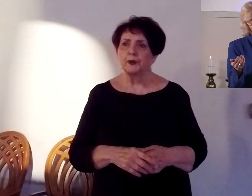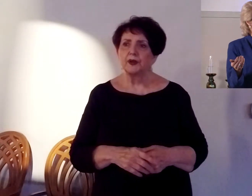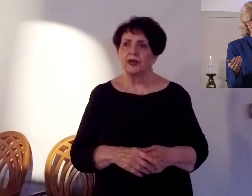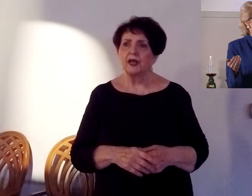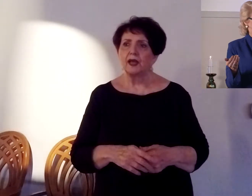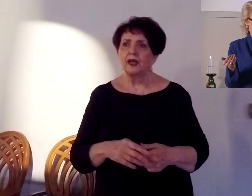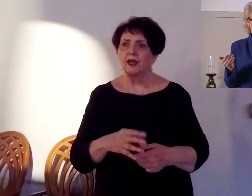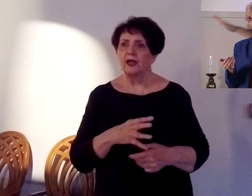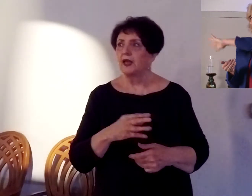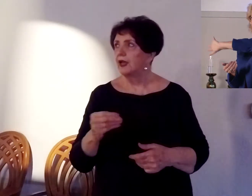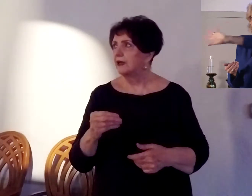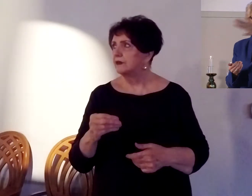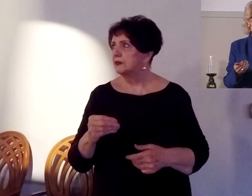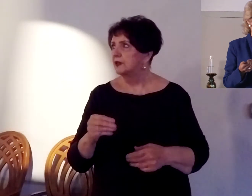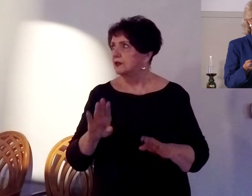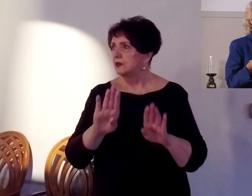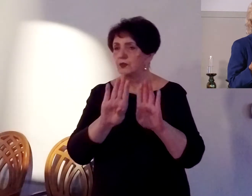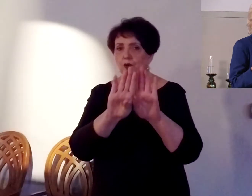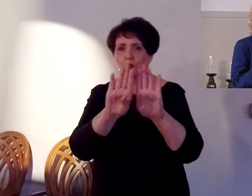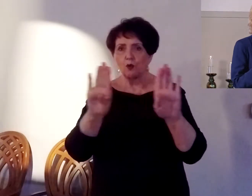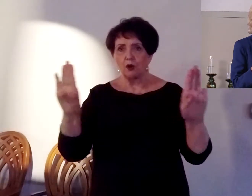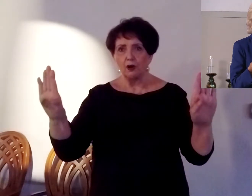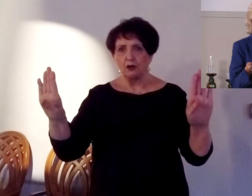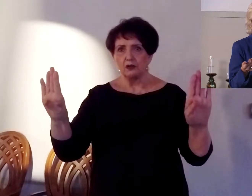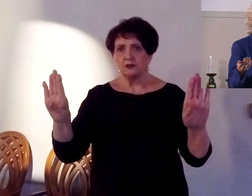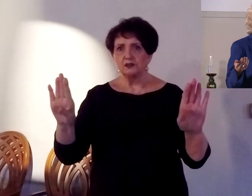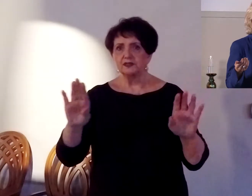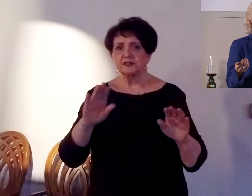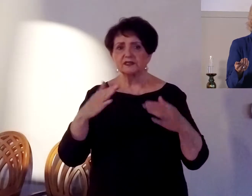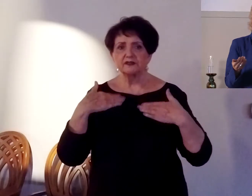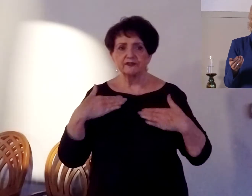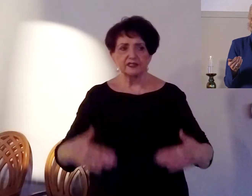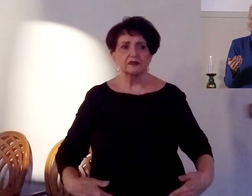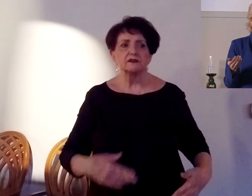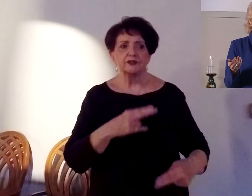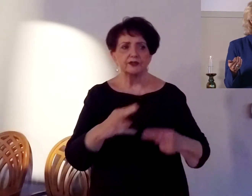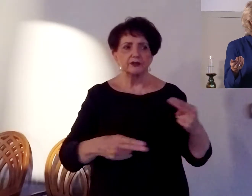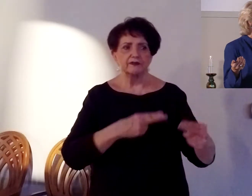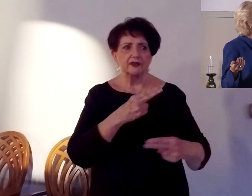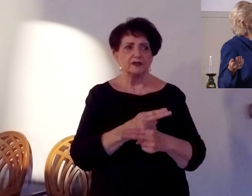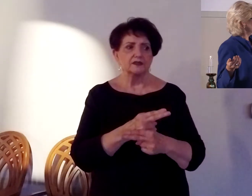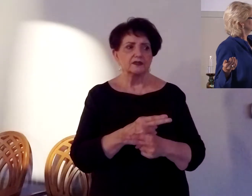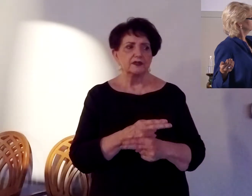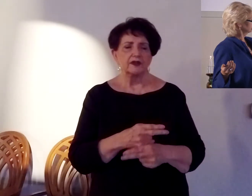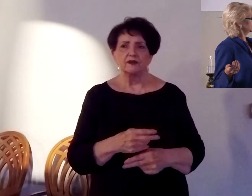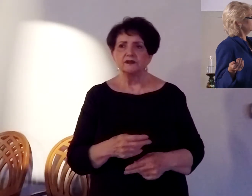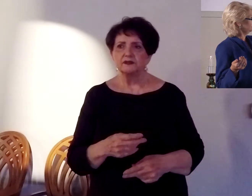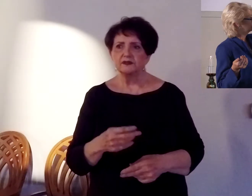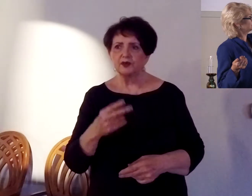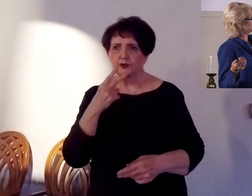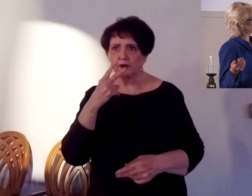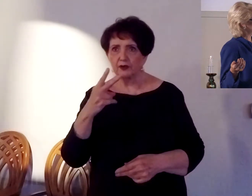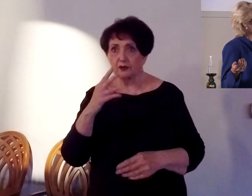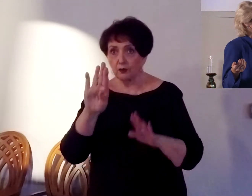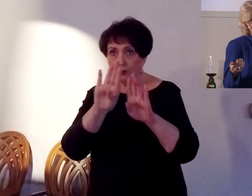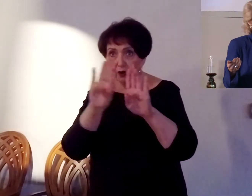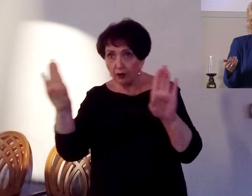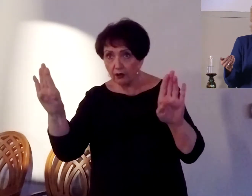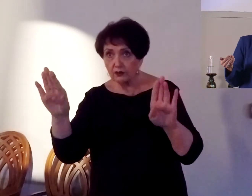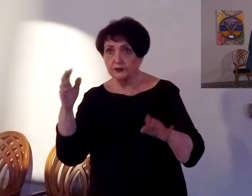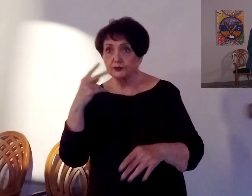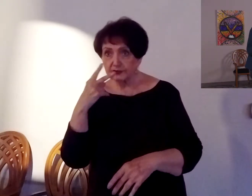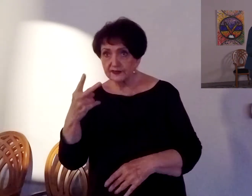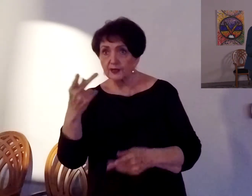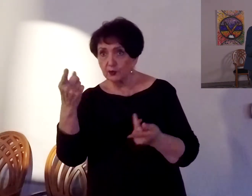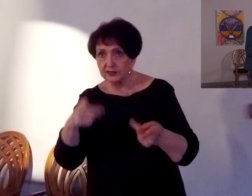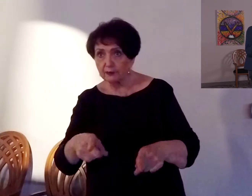wall is this physical universe. So you want to know what's in your film, you just look at the wall, right? You know what's there.